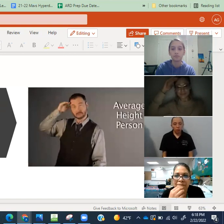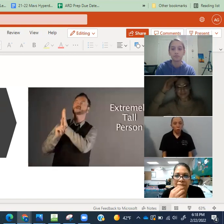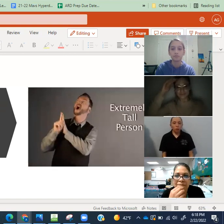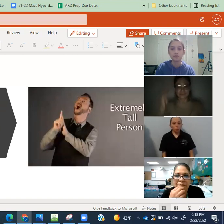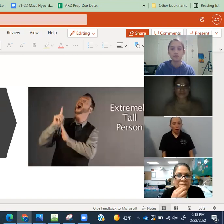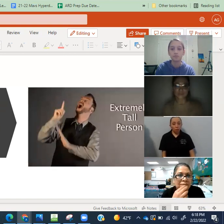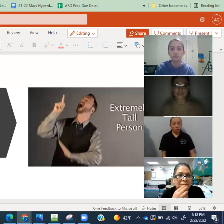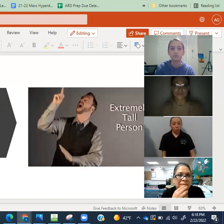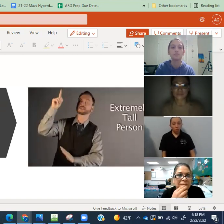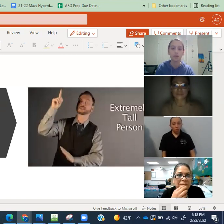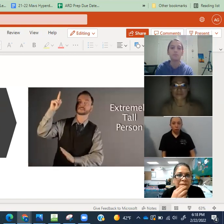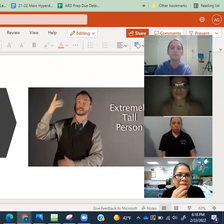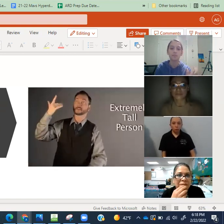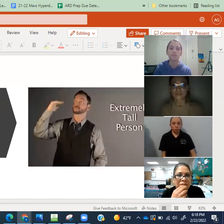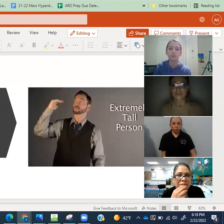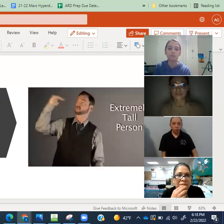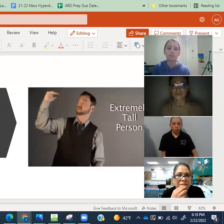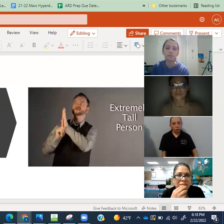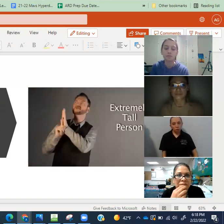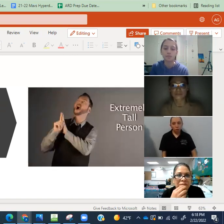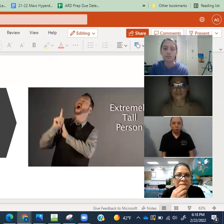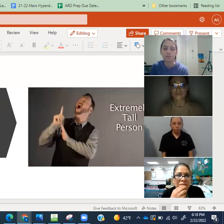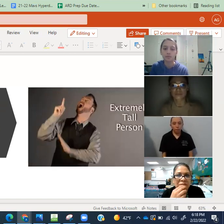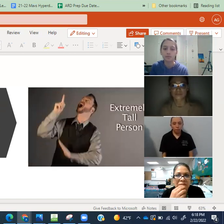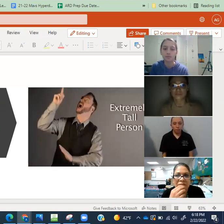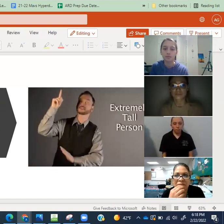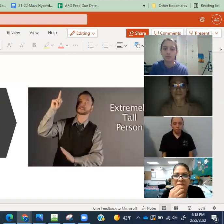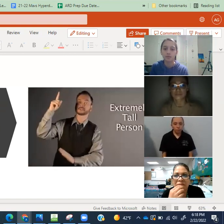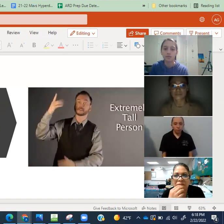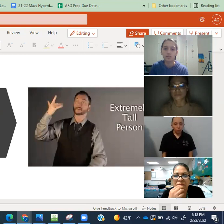It's like we're the same height. Yeah. Same height.